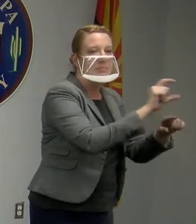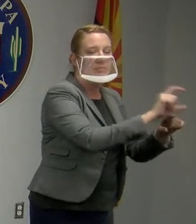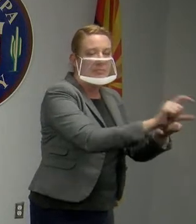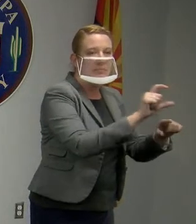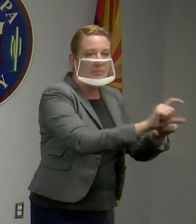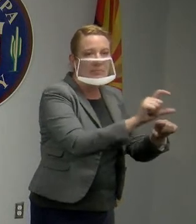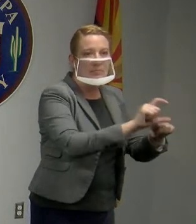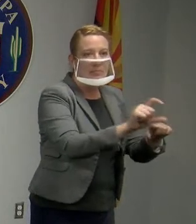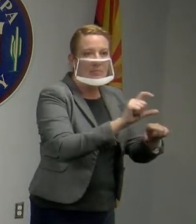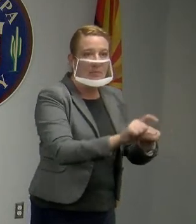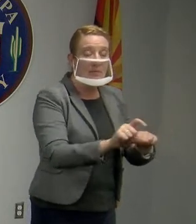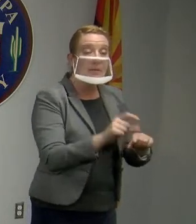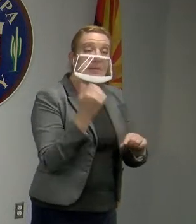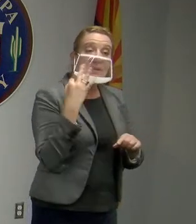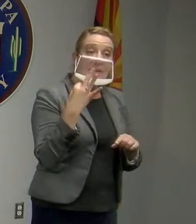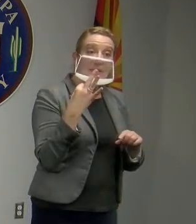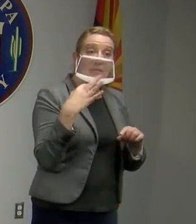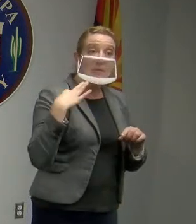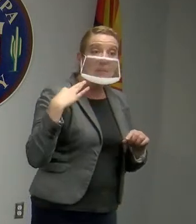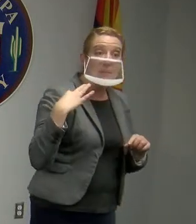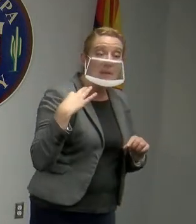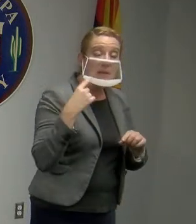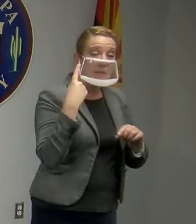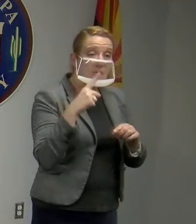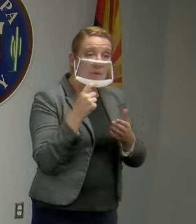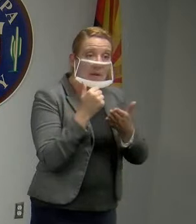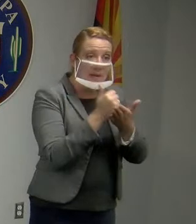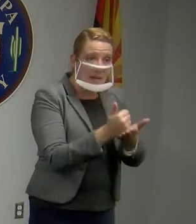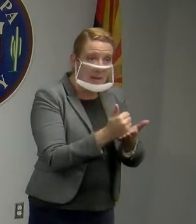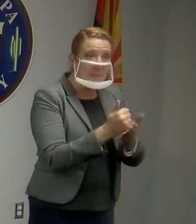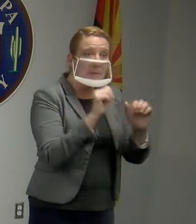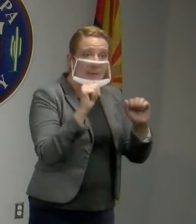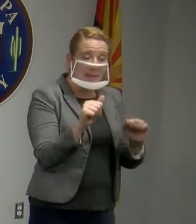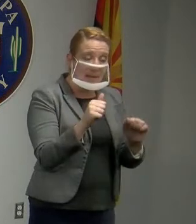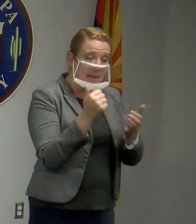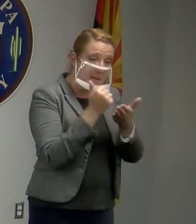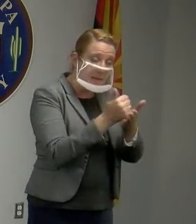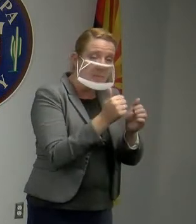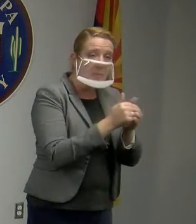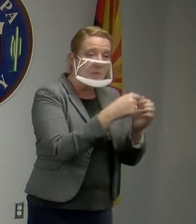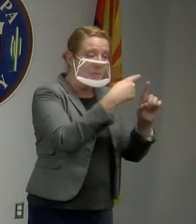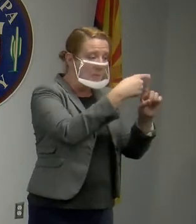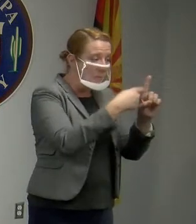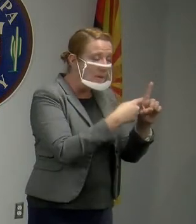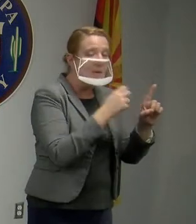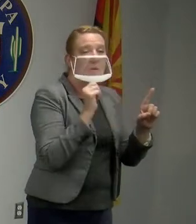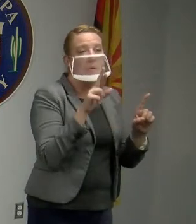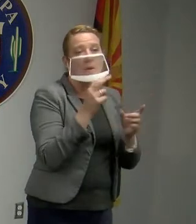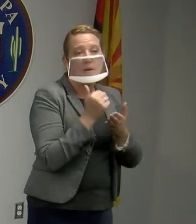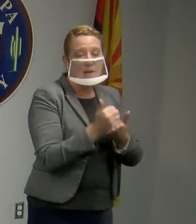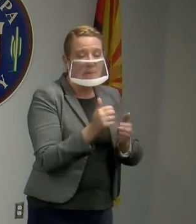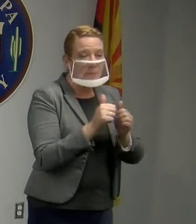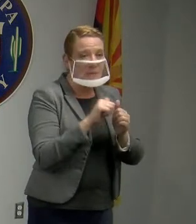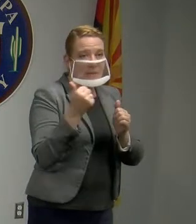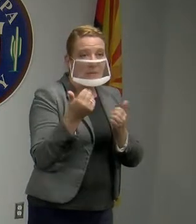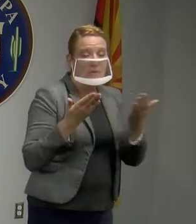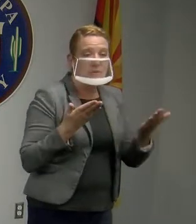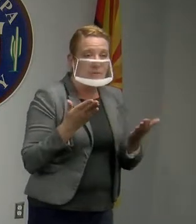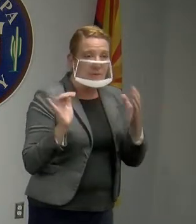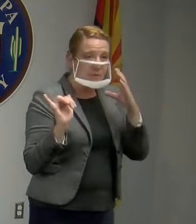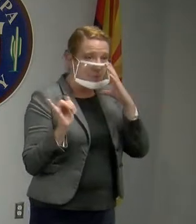apply broader services if they request those. If not, if they just want rental assistance, they'll be able to do that too.